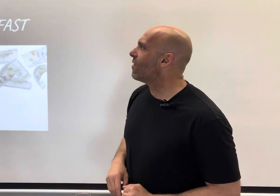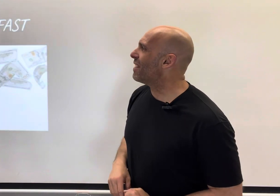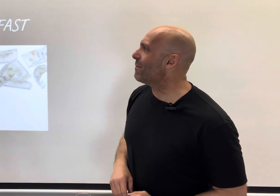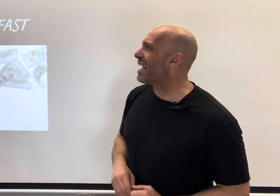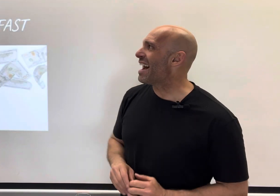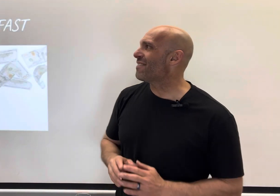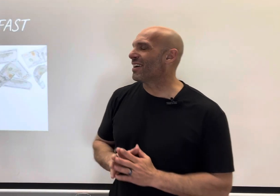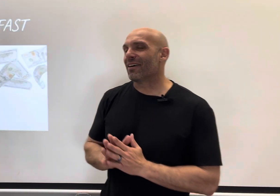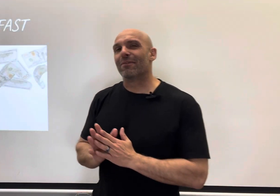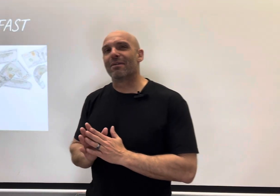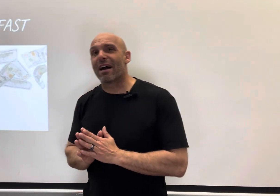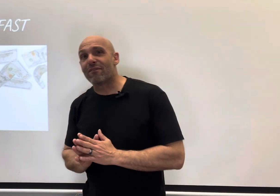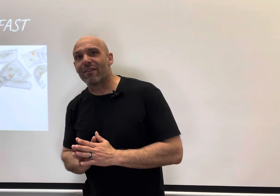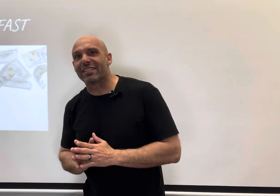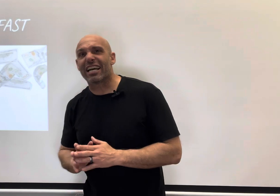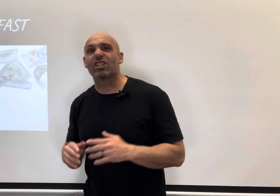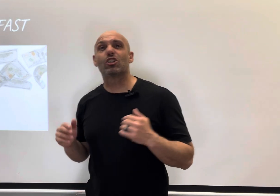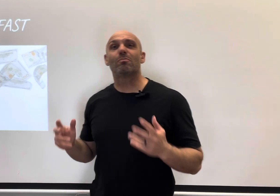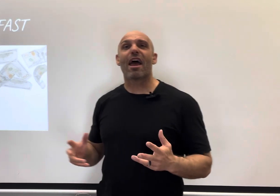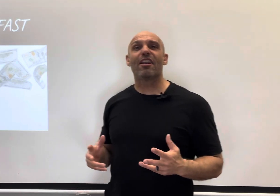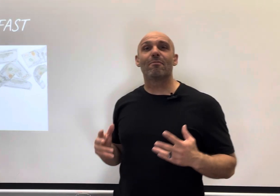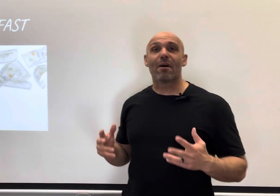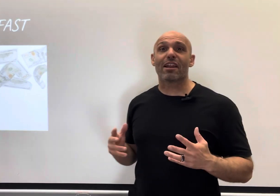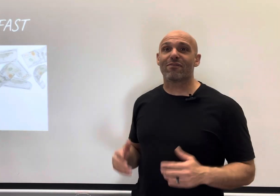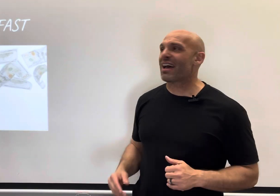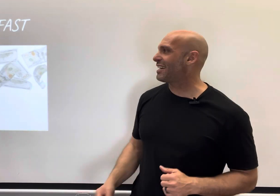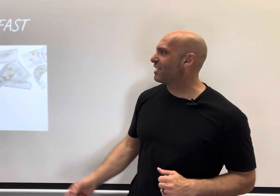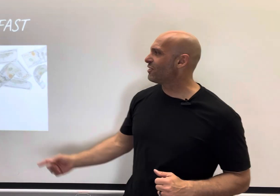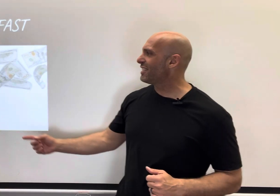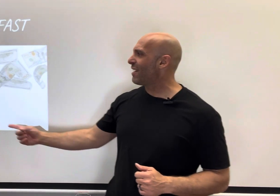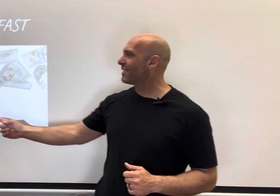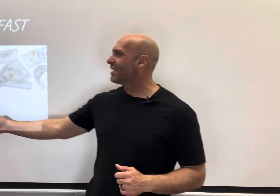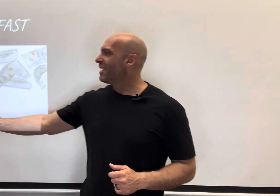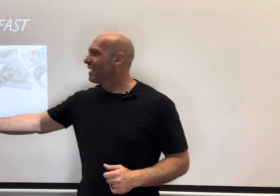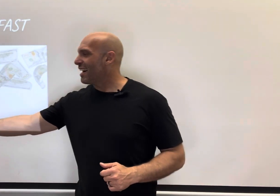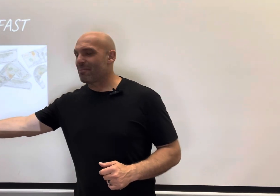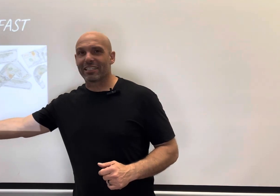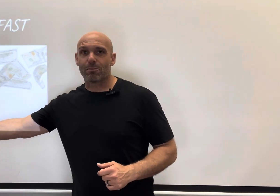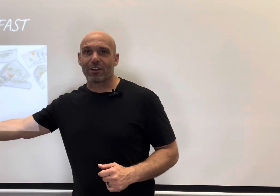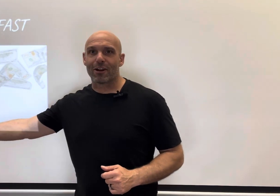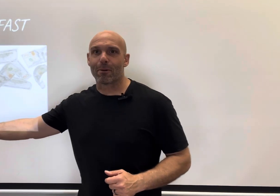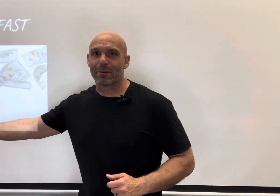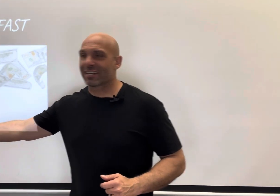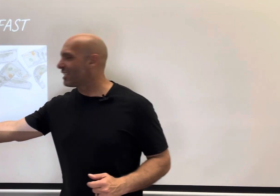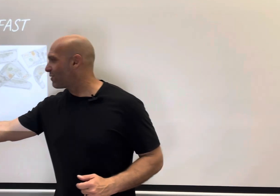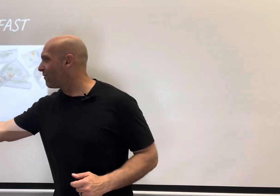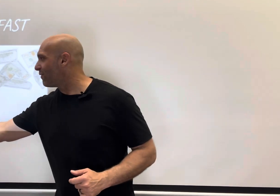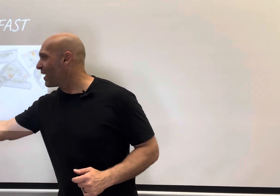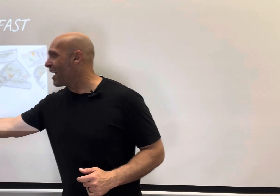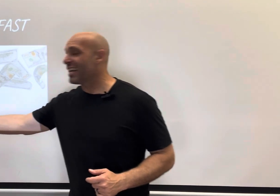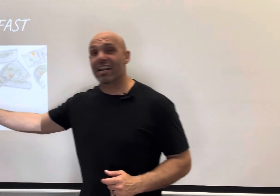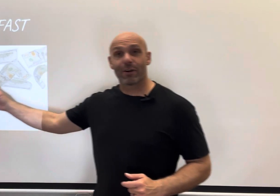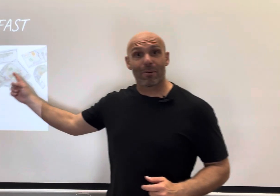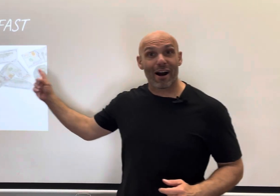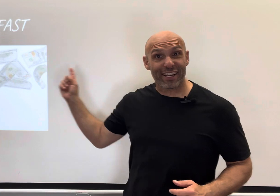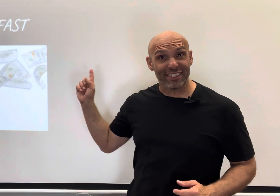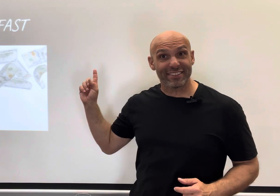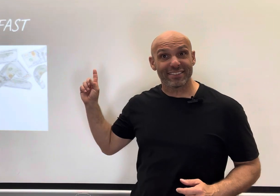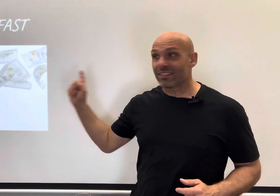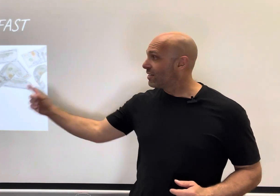Then we have, one of my favorite signs, spend money fast. And you see how I picked this picture on purpose because it's flying out of her pockets, or